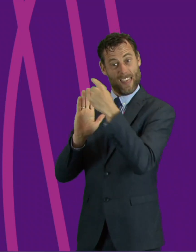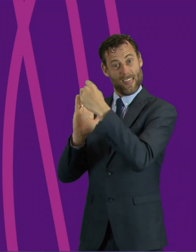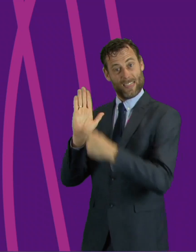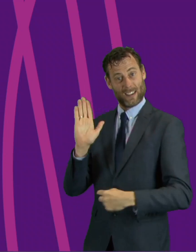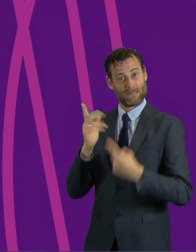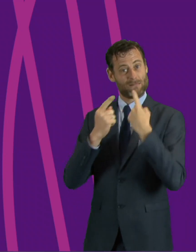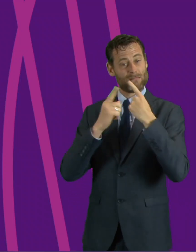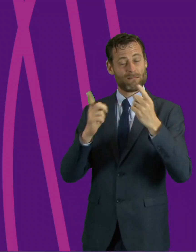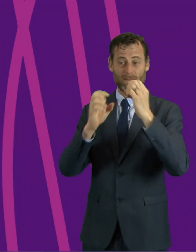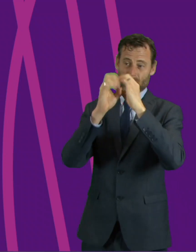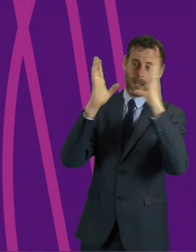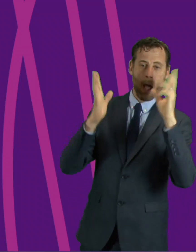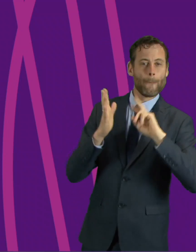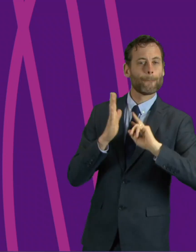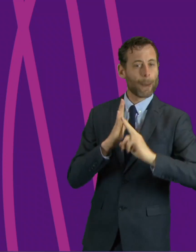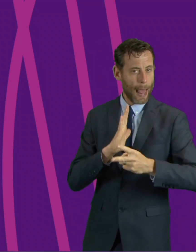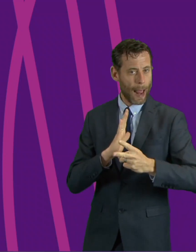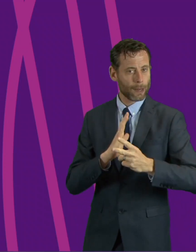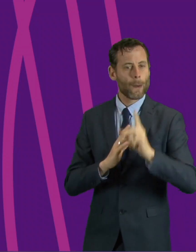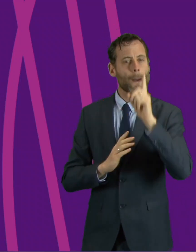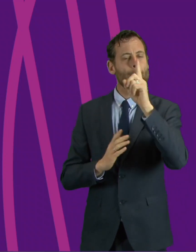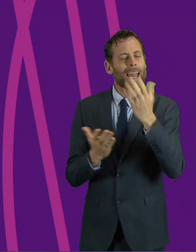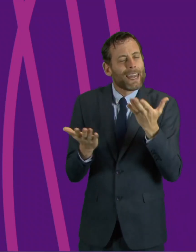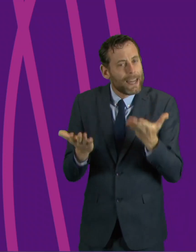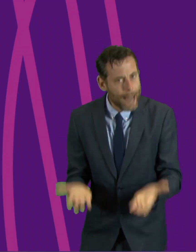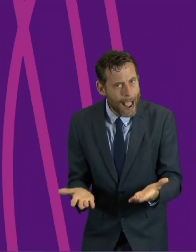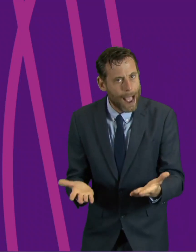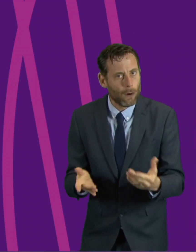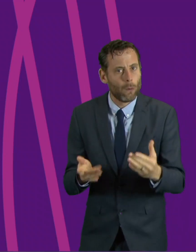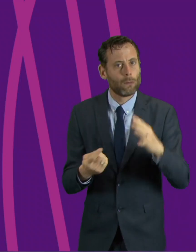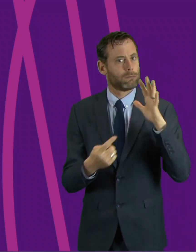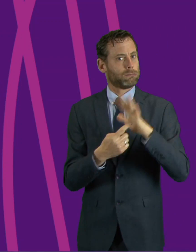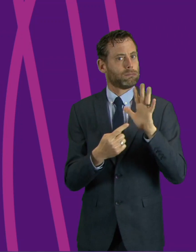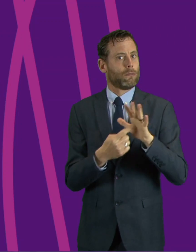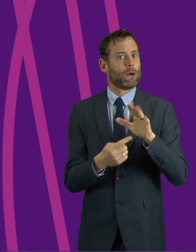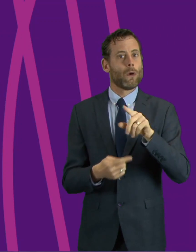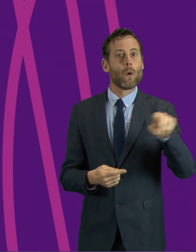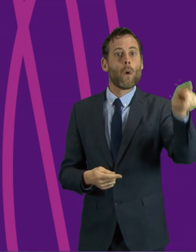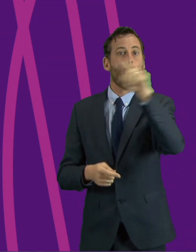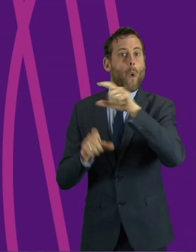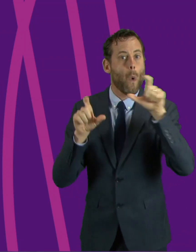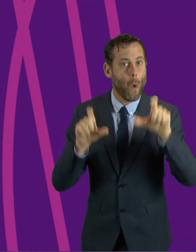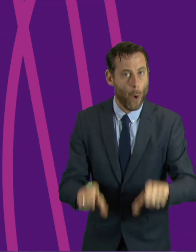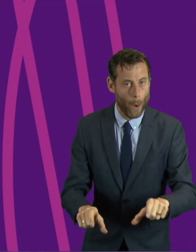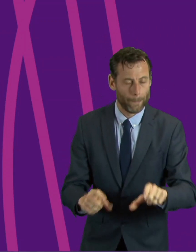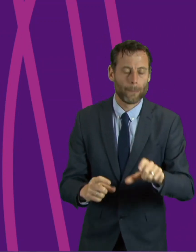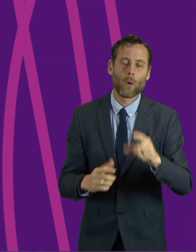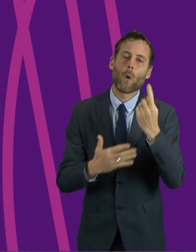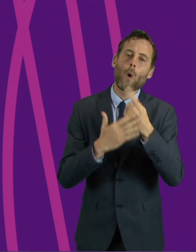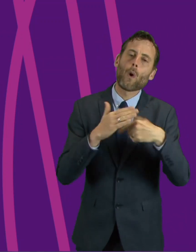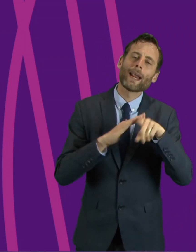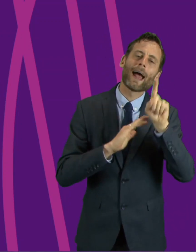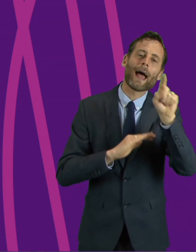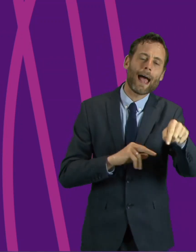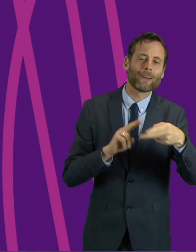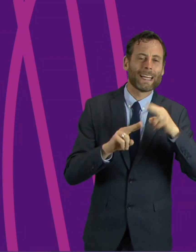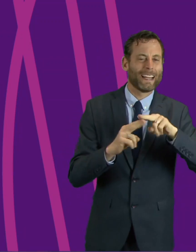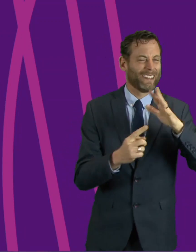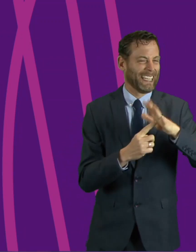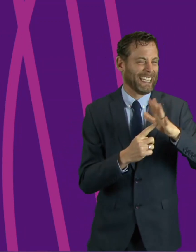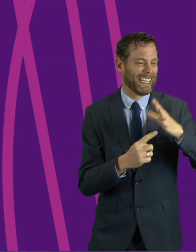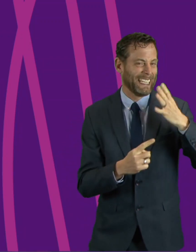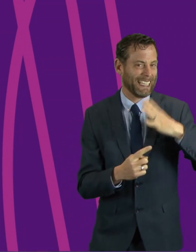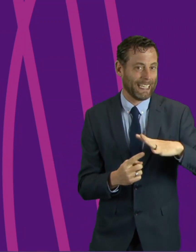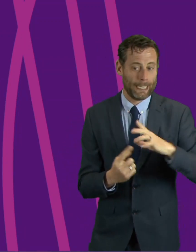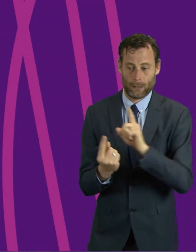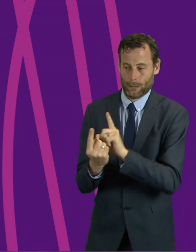the message remains clear. Please stay at home except for essential purposes. Stay more than 2 metres from other people when you are out. Don't meet up with